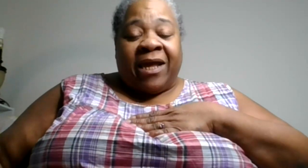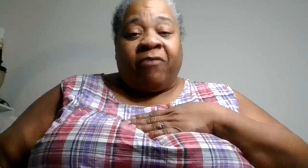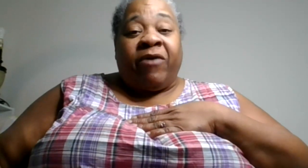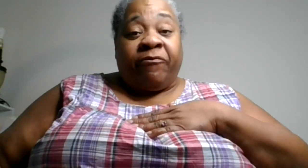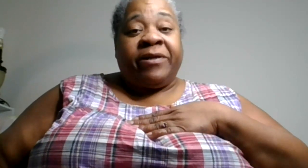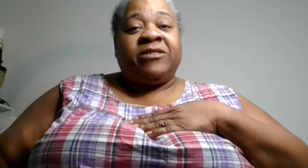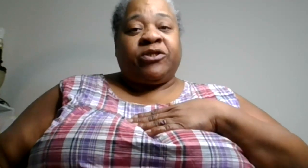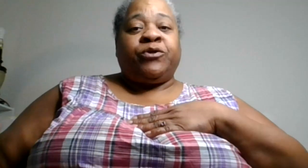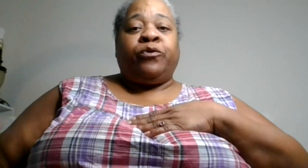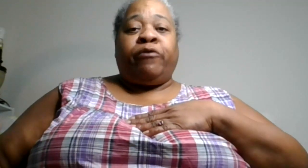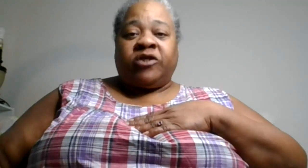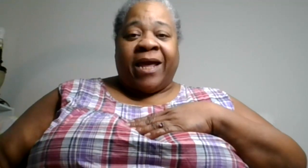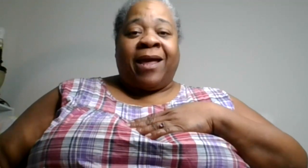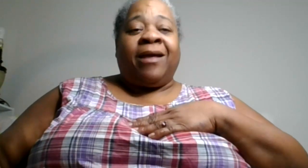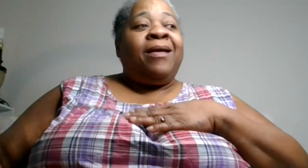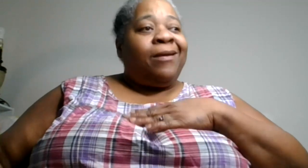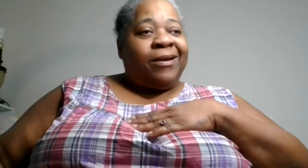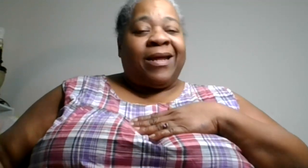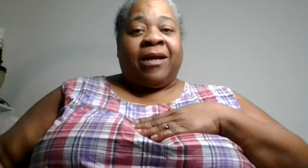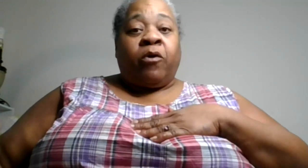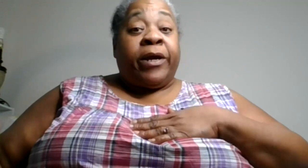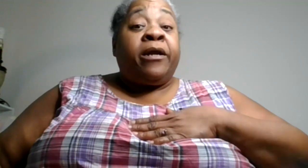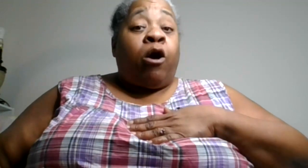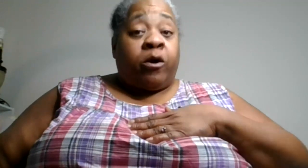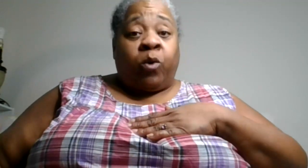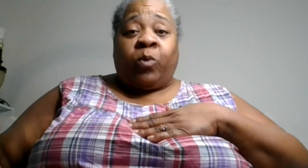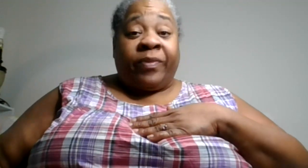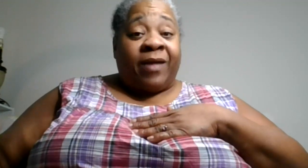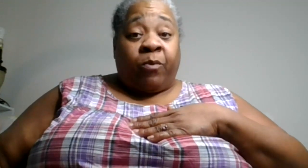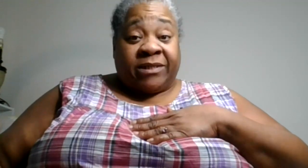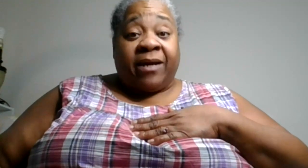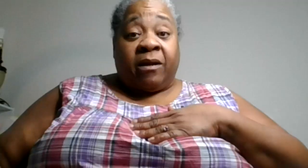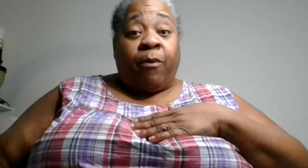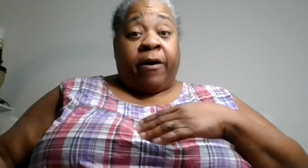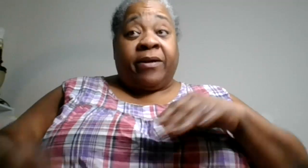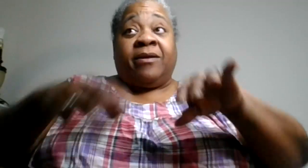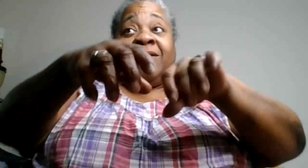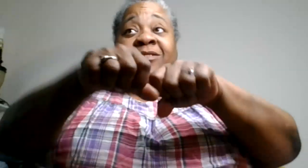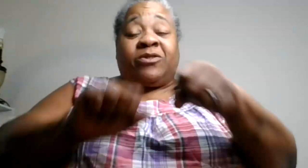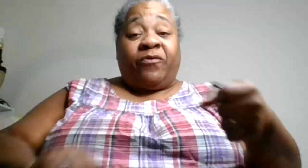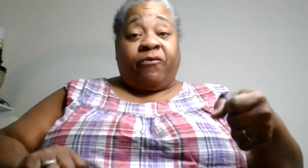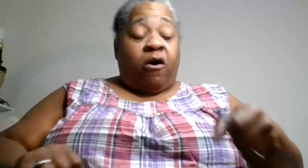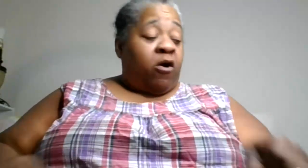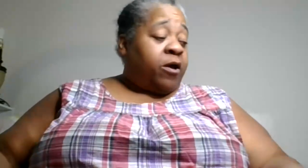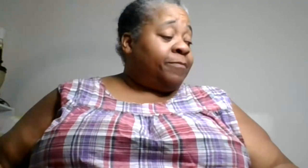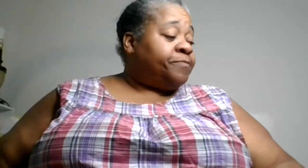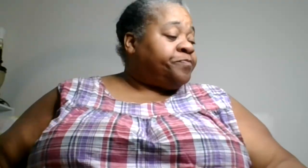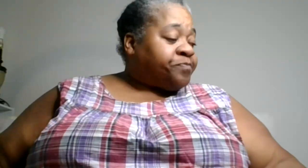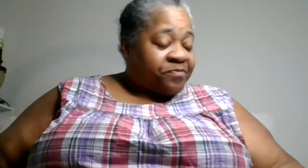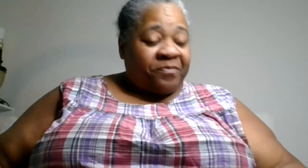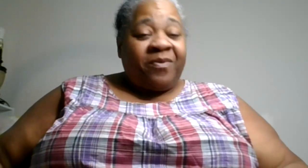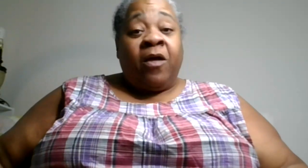in reference to crocheting, knitting, or any artwork that we're taking apart. So frog.